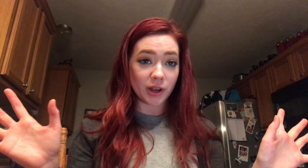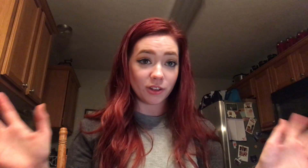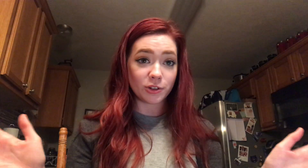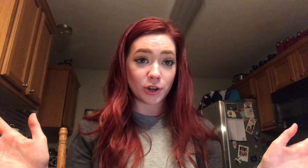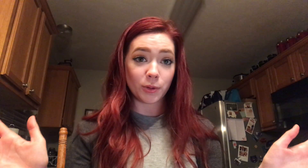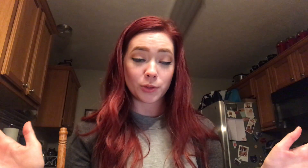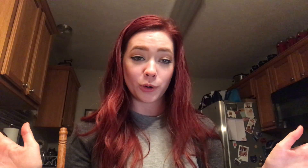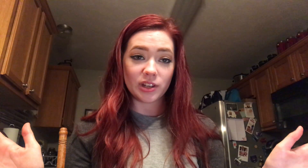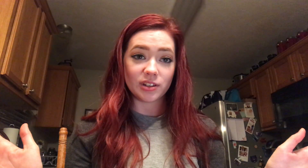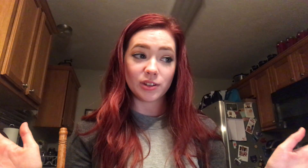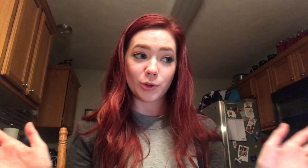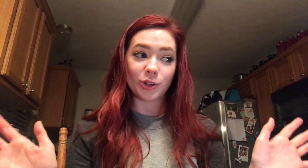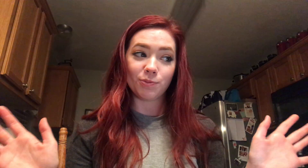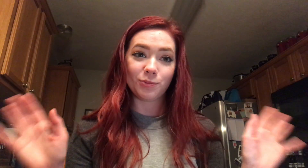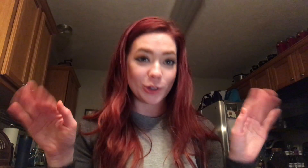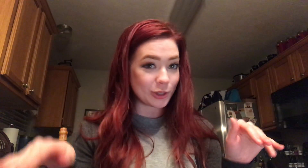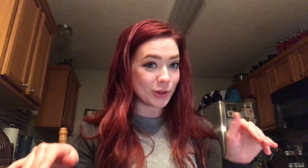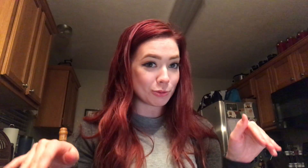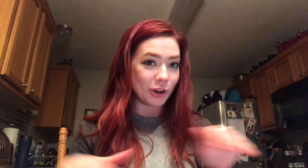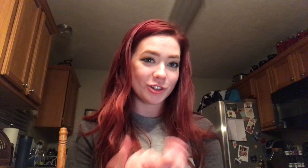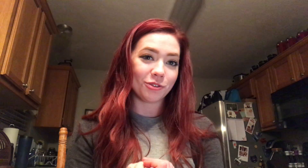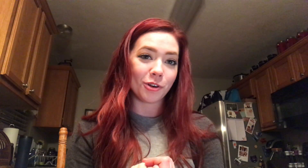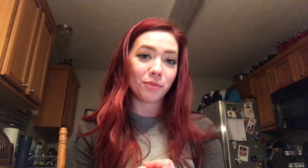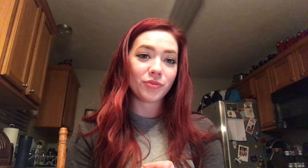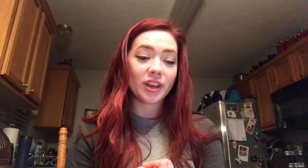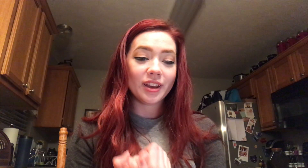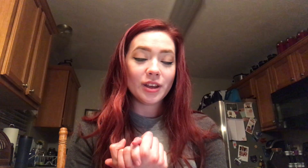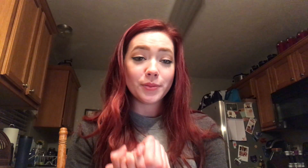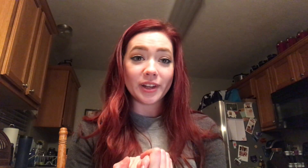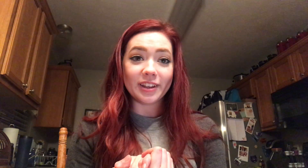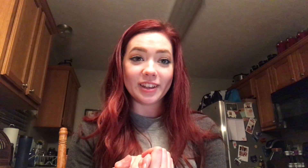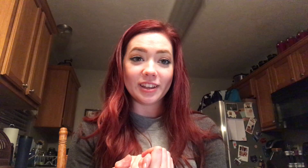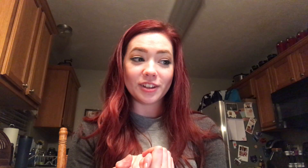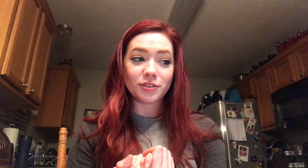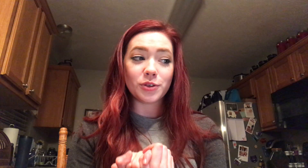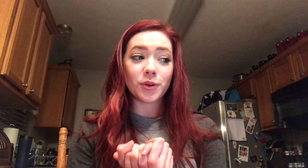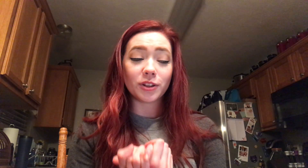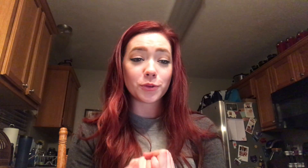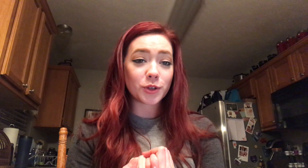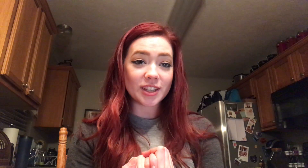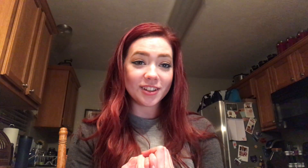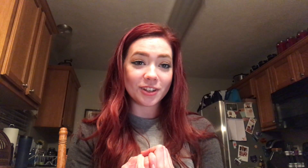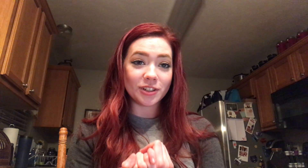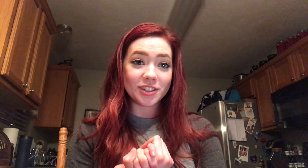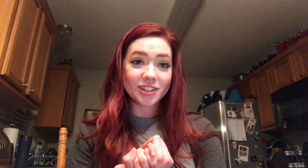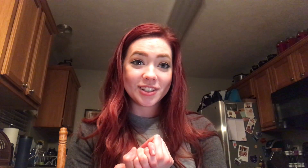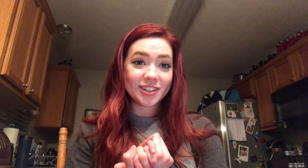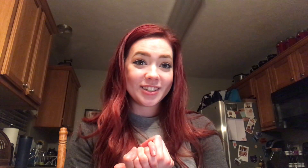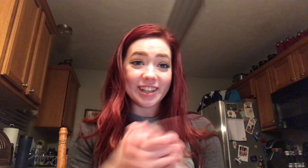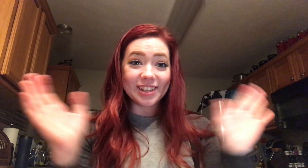other Starbucks baristas, which I took some inspiration from. But if you want to learn more sign language, it's out